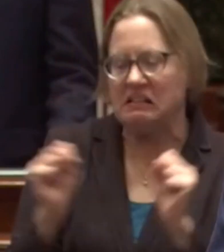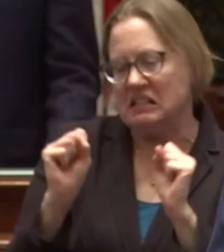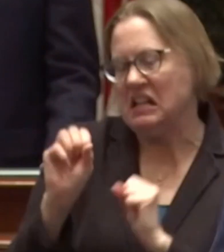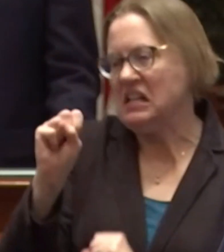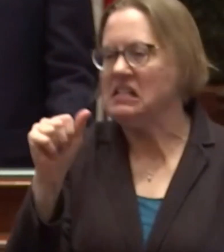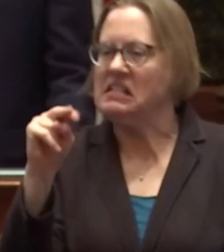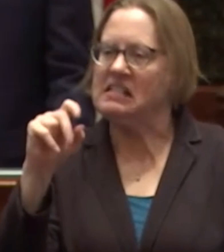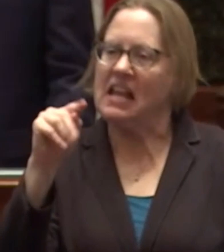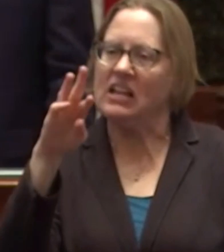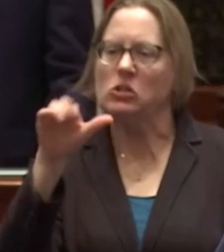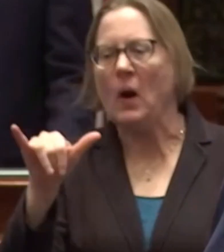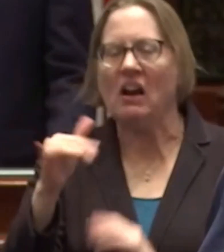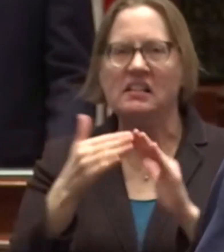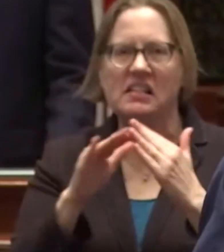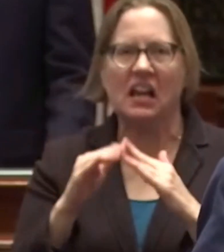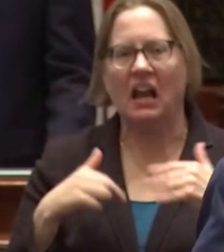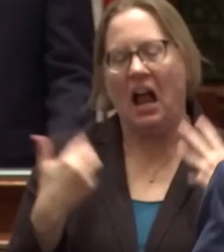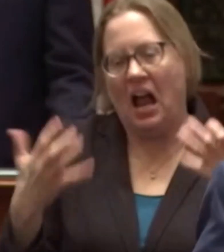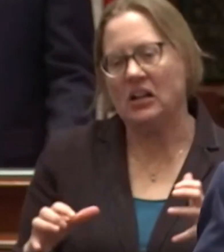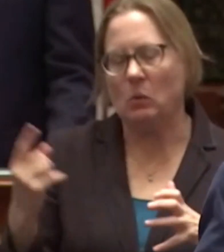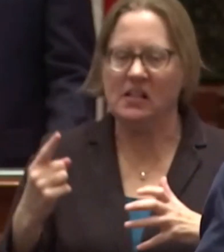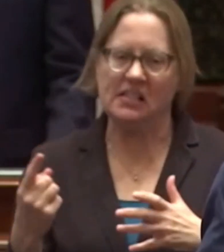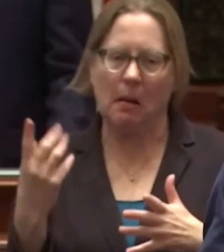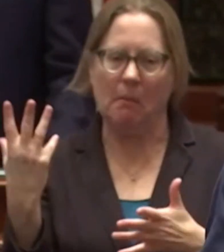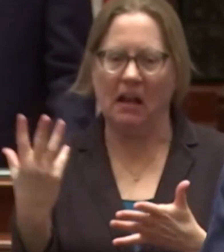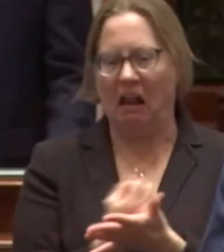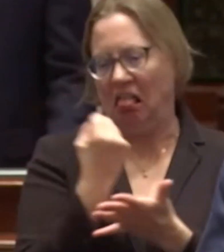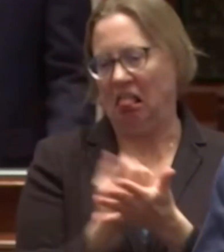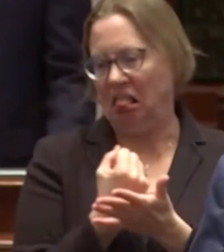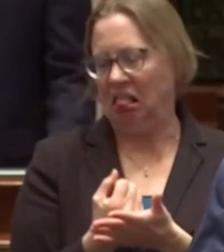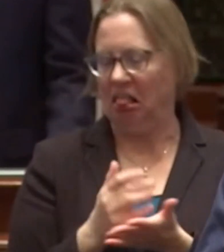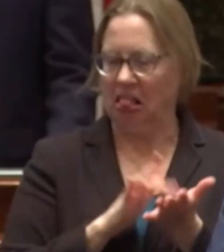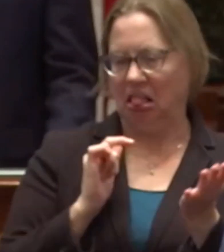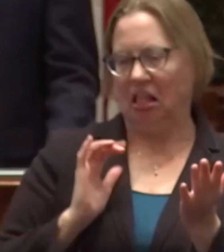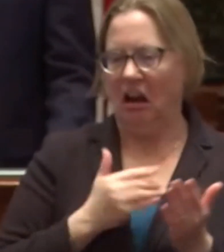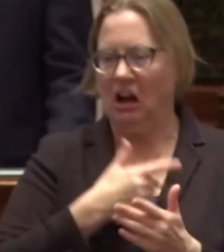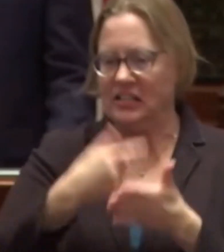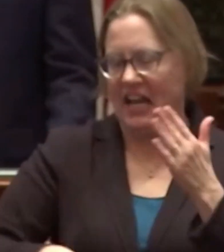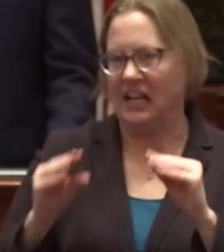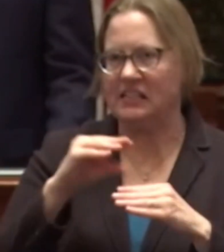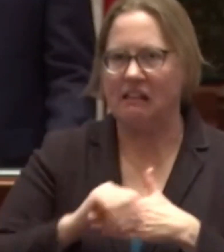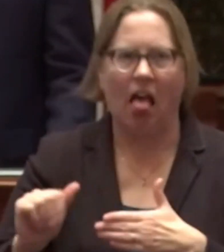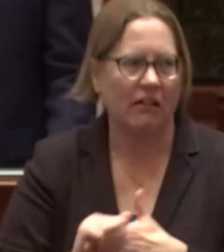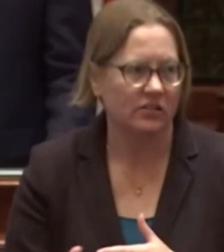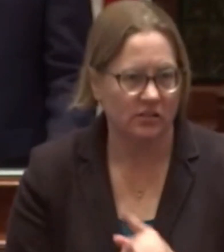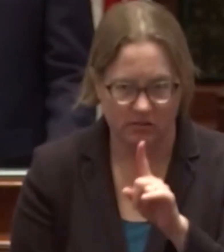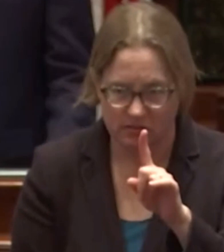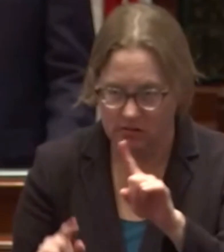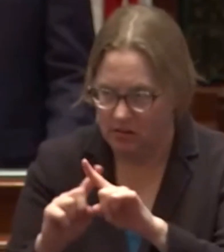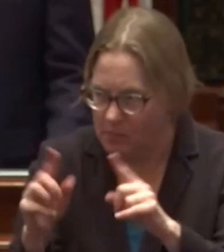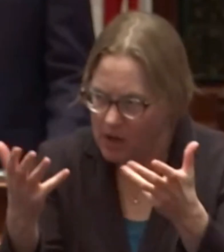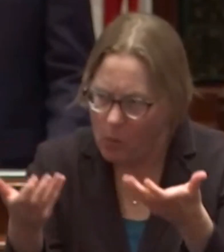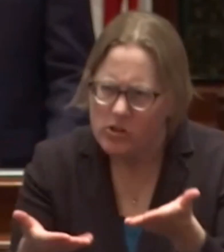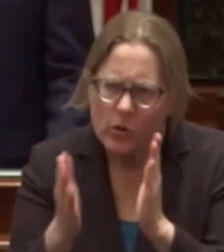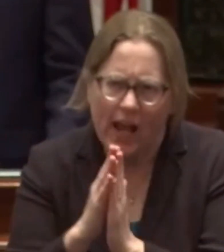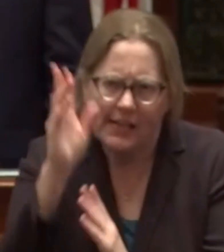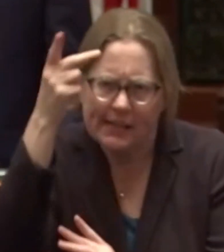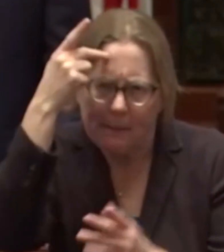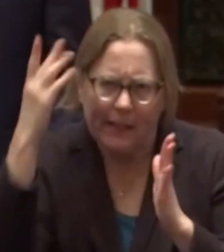tax dollars. I hope that the press covering those statements will ask these politicians one important